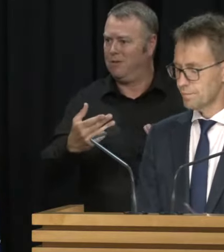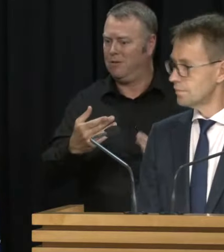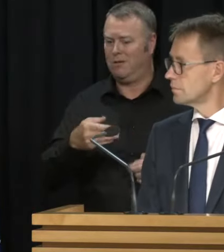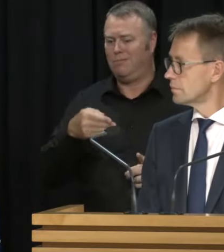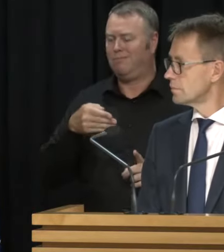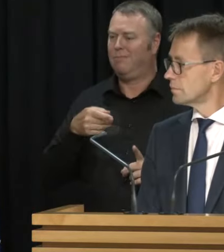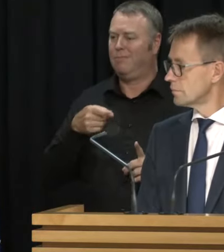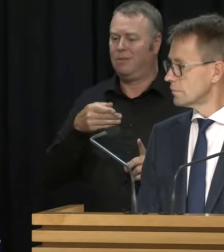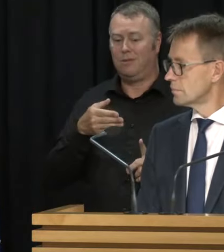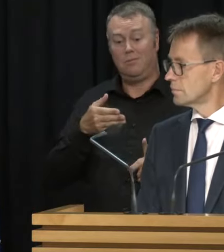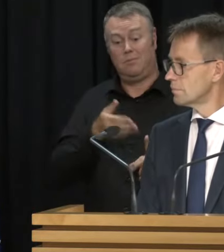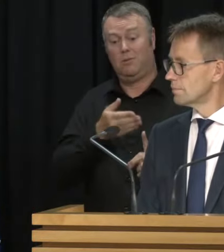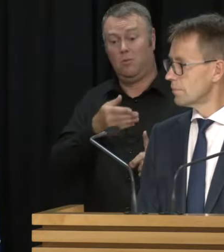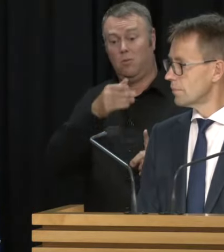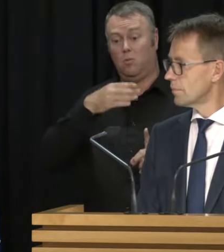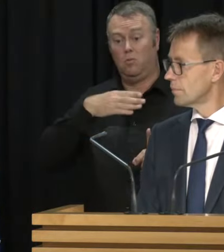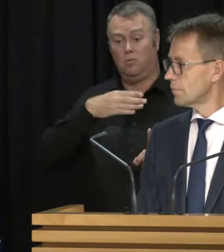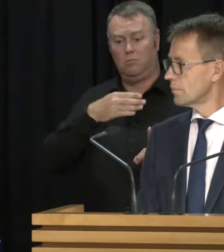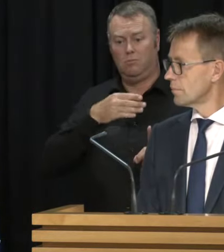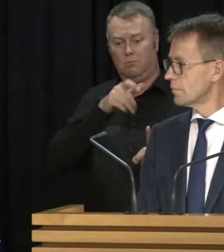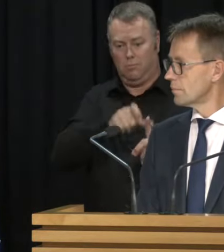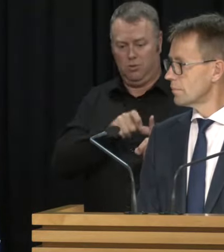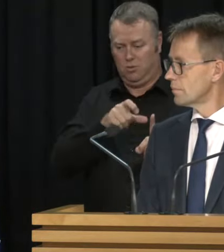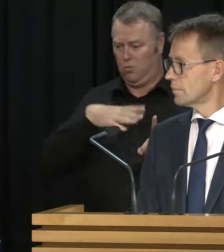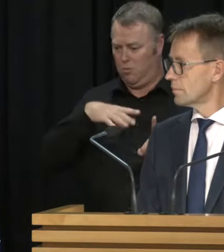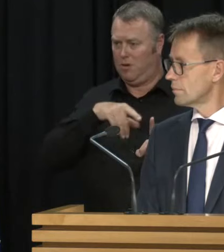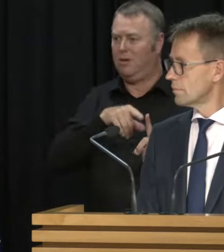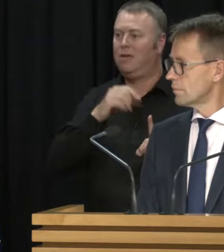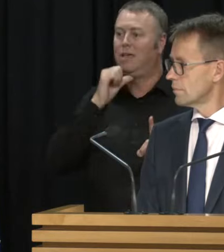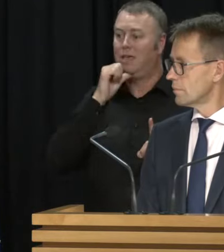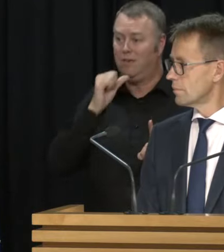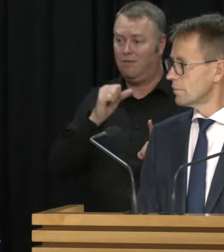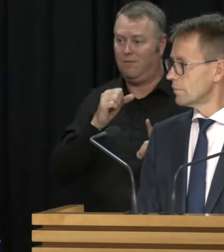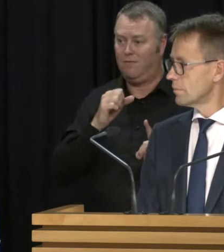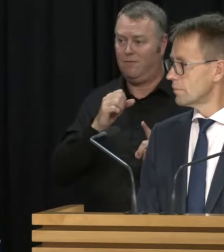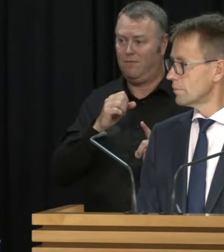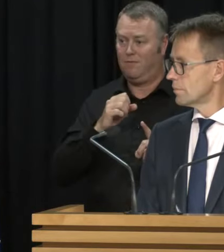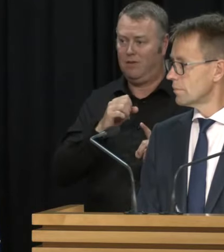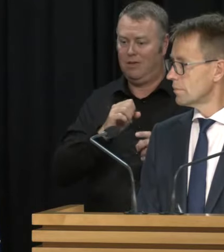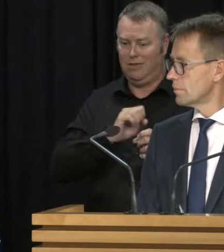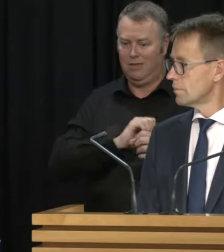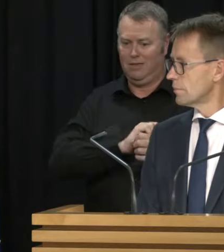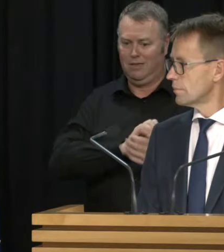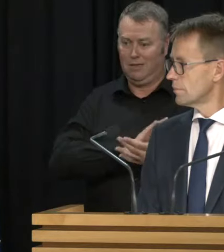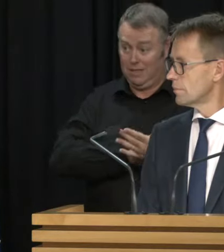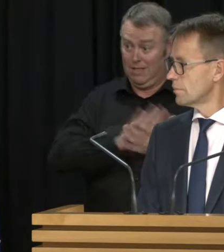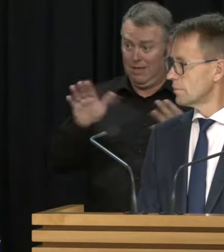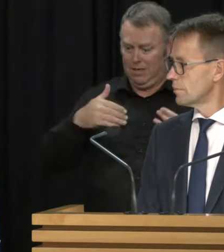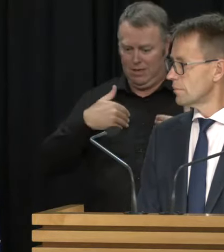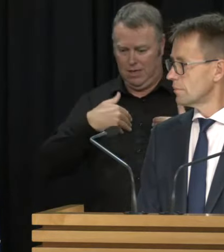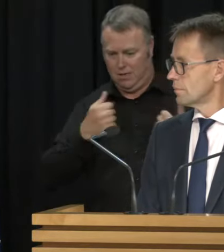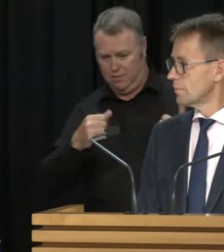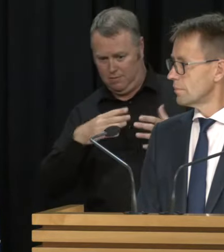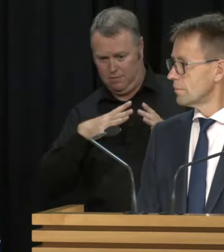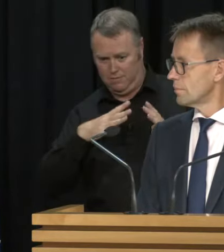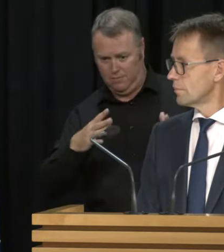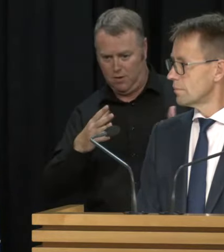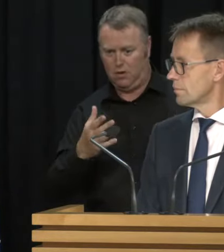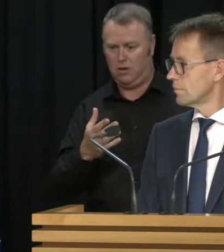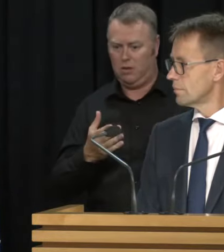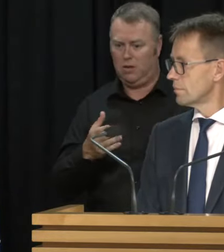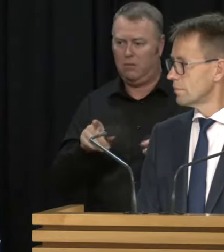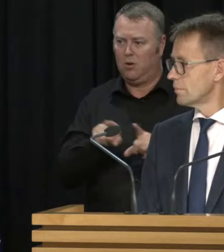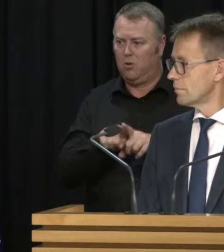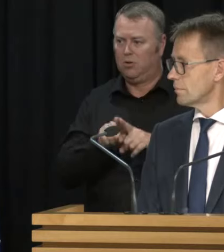case, if the woman concerned gets a clean bill of health and is deemed by our health clinicians to be